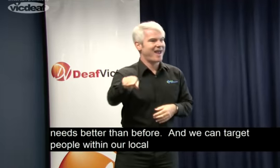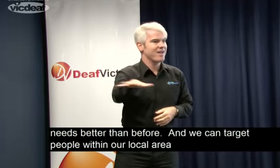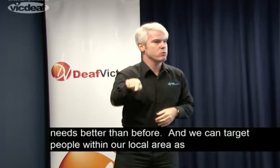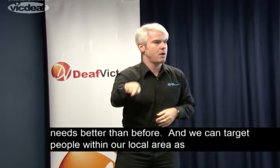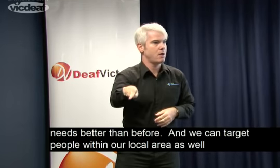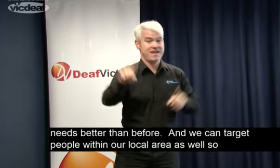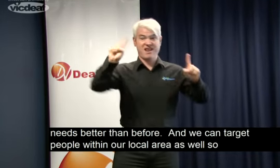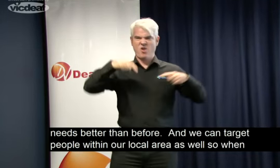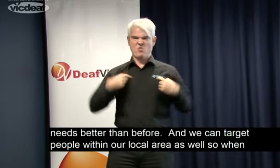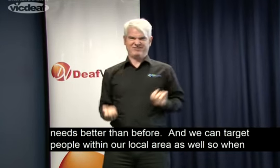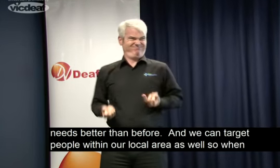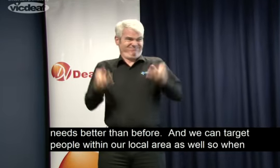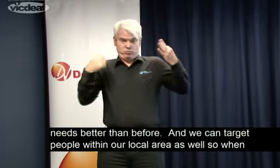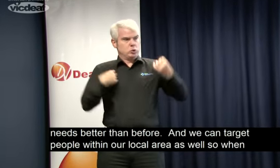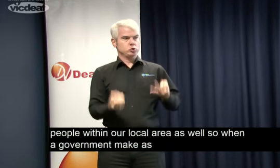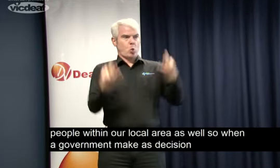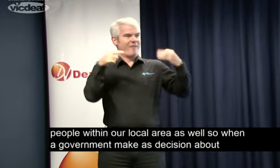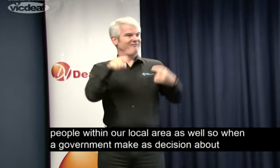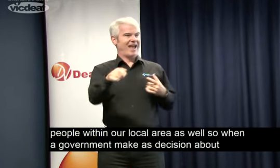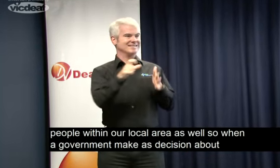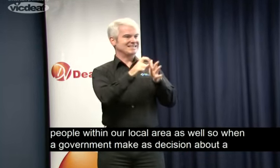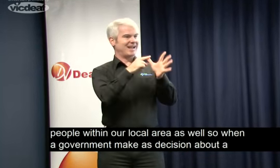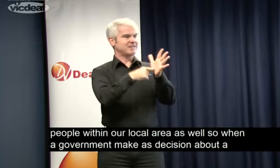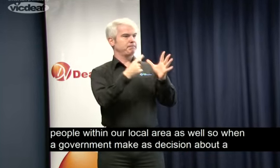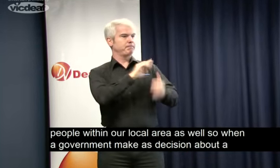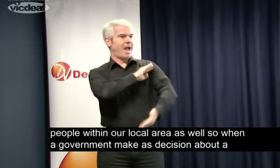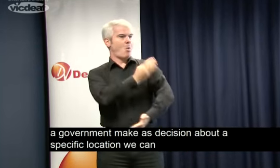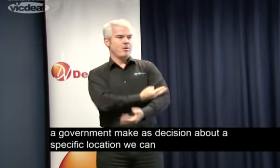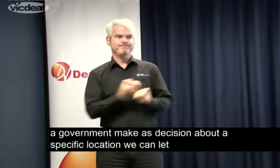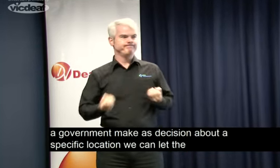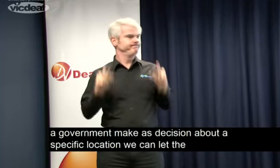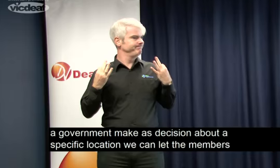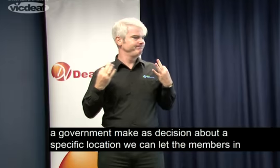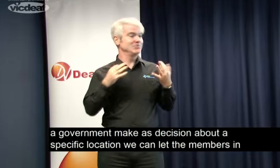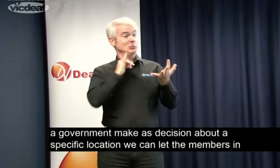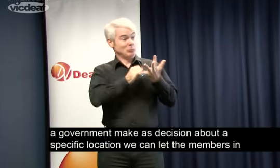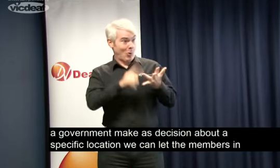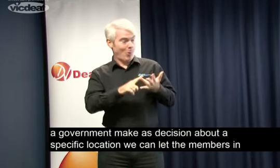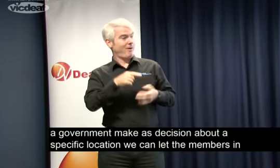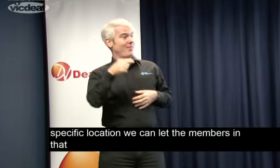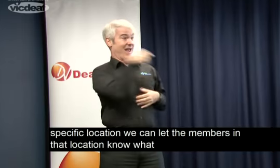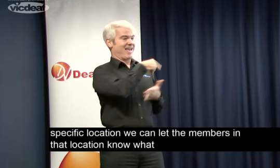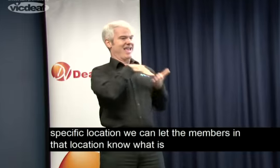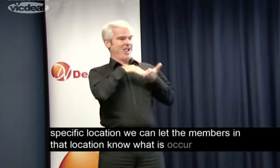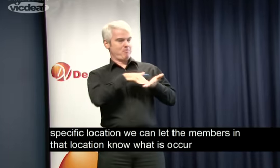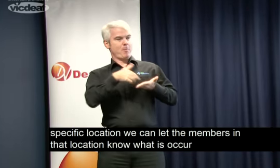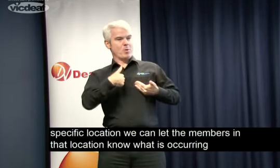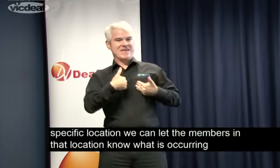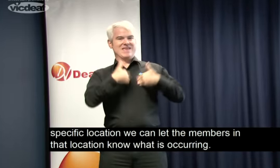we can let the members know in that location what's occurring. And at the moment, we don't have that data. We don't have that bargaining power with the evidence.